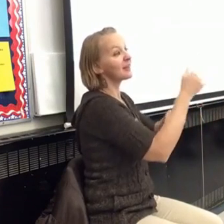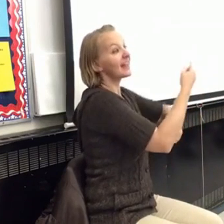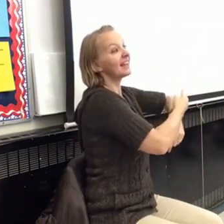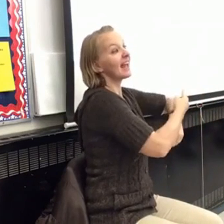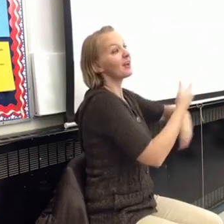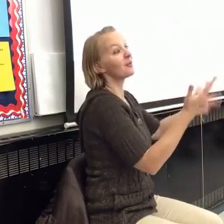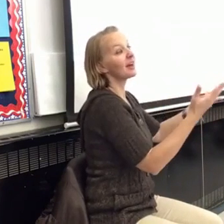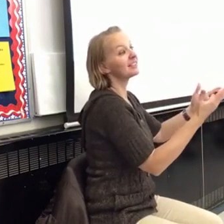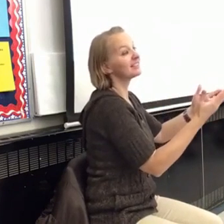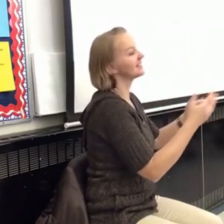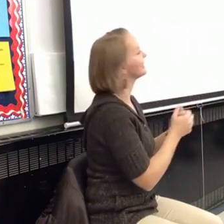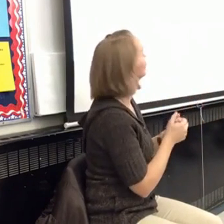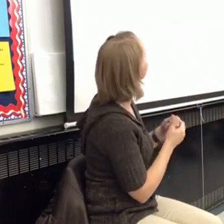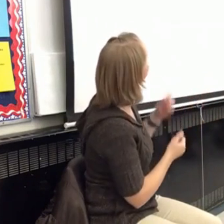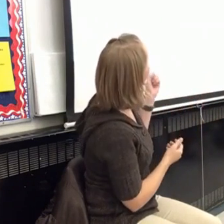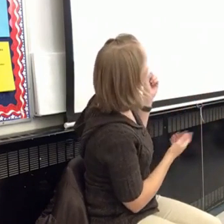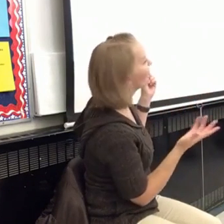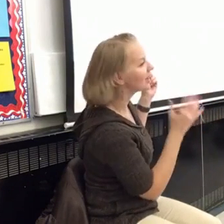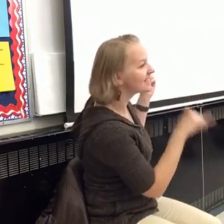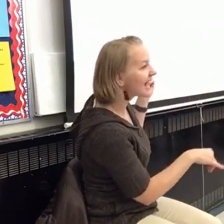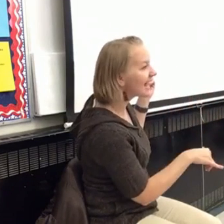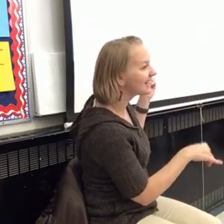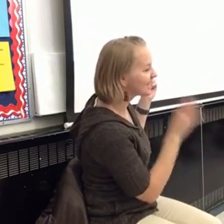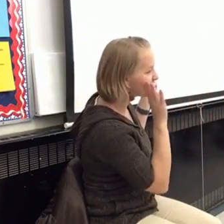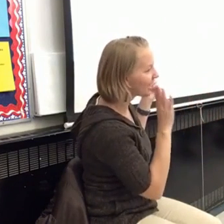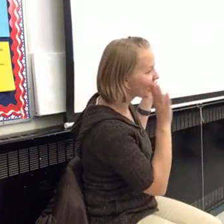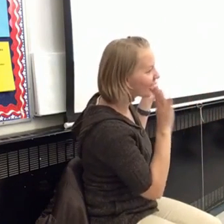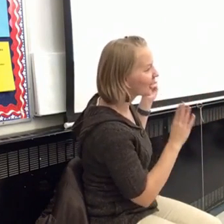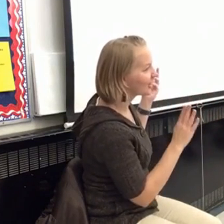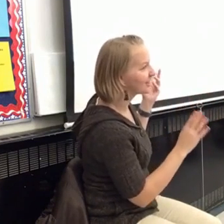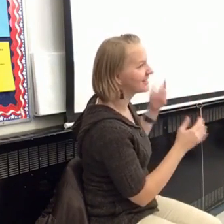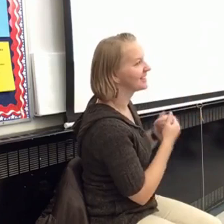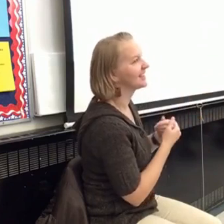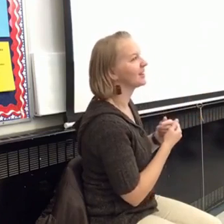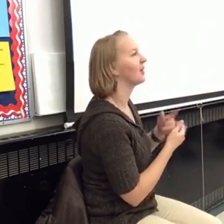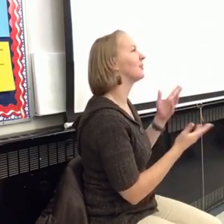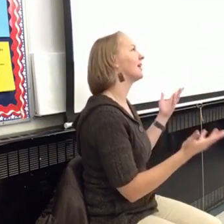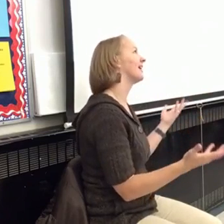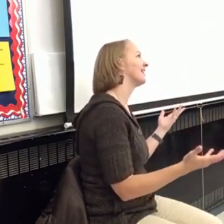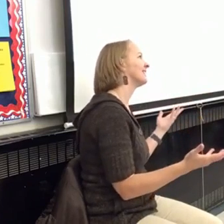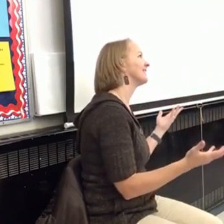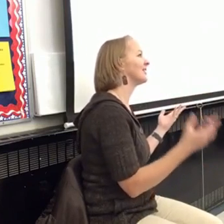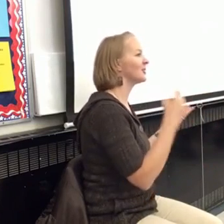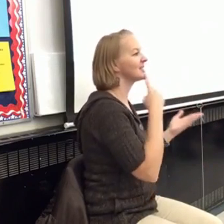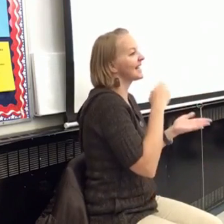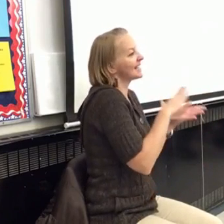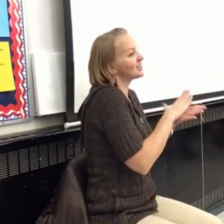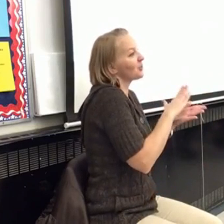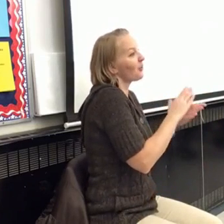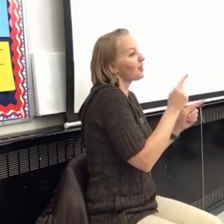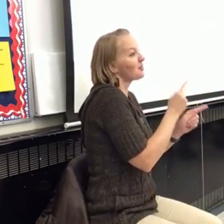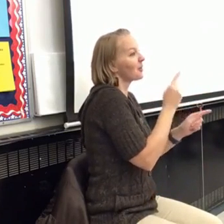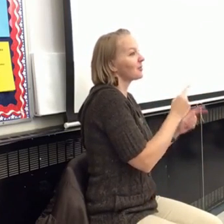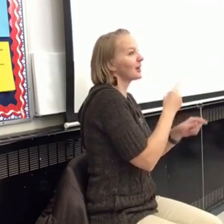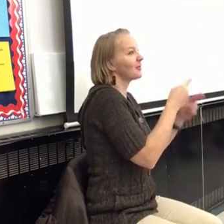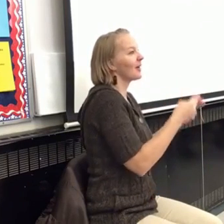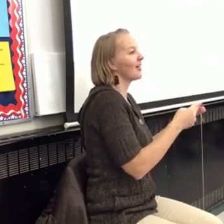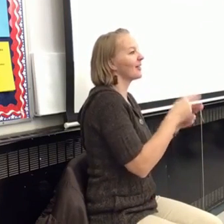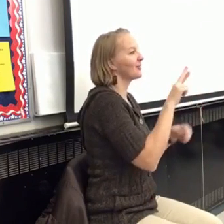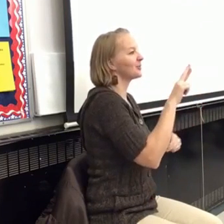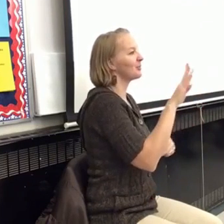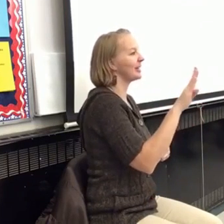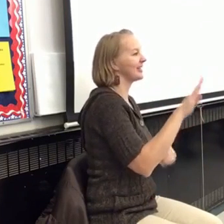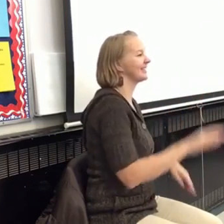this. And what is this? Well, we're going to say school appropriate, and we're going to say it's root